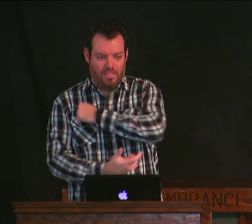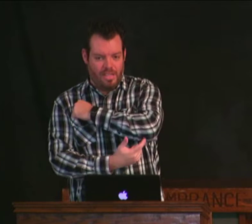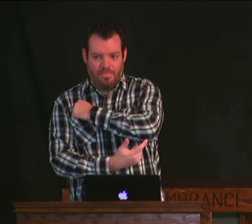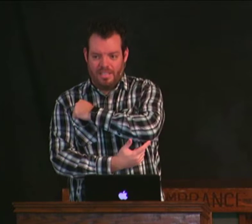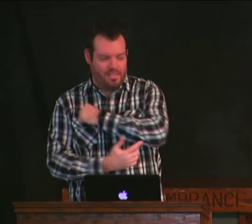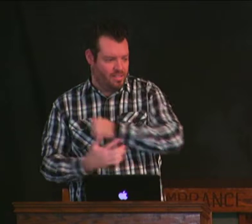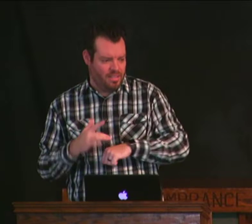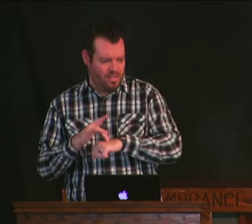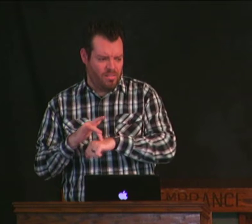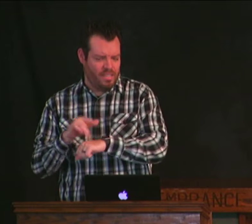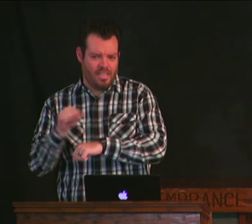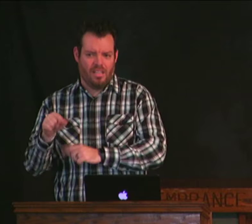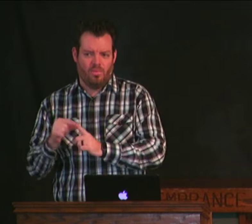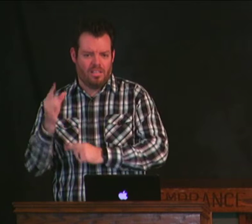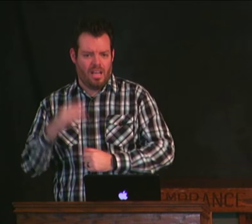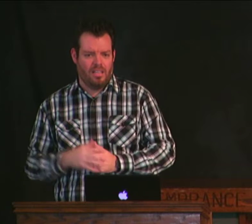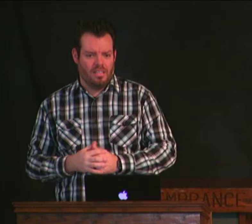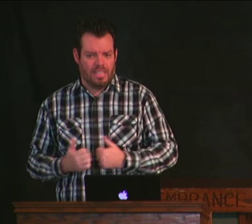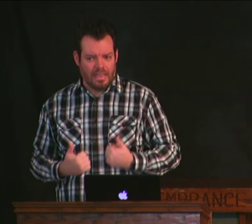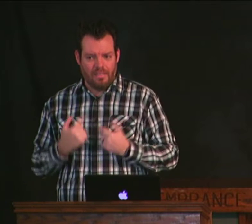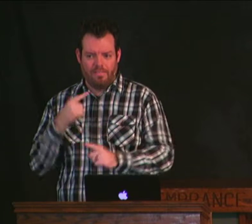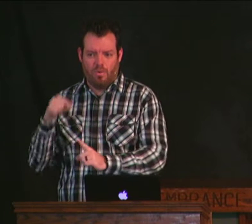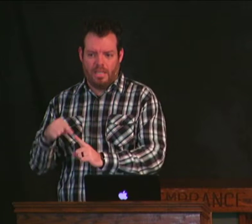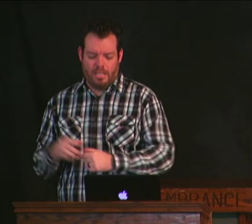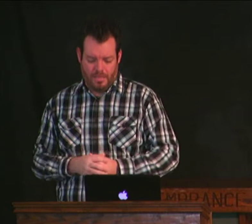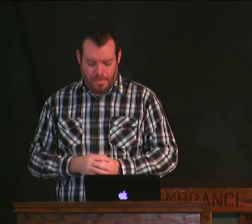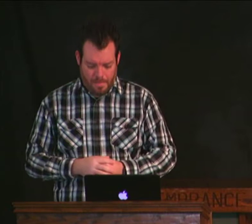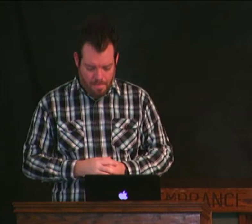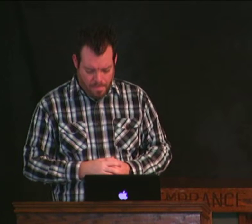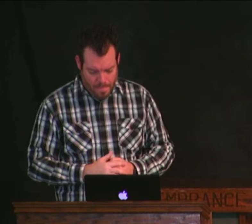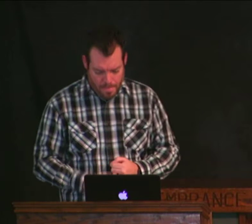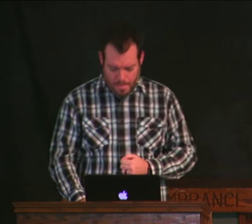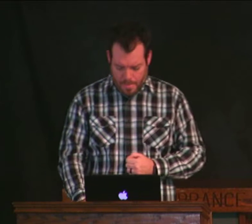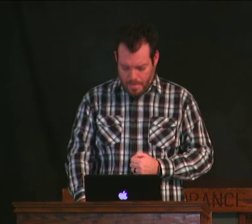you're tempted, now meditate on the word of God. Because I live for it.